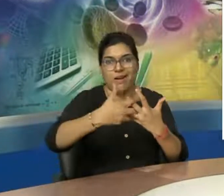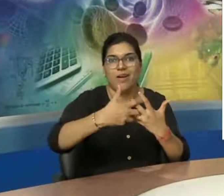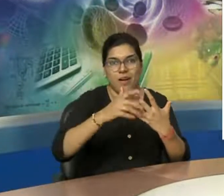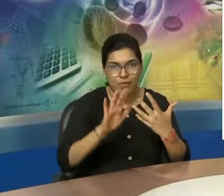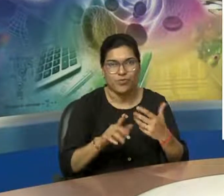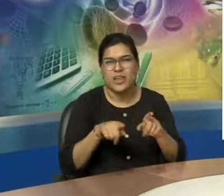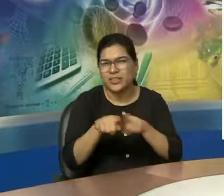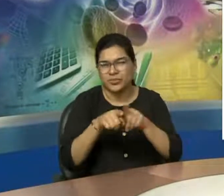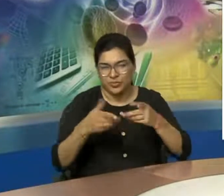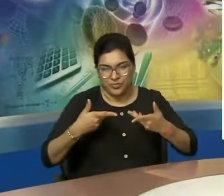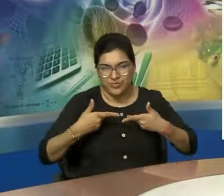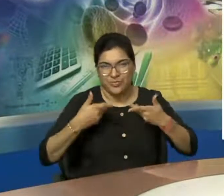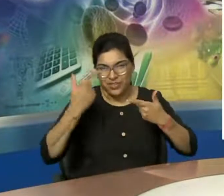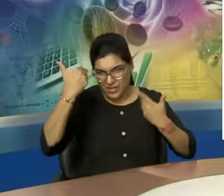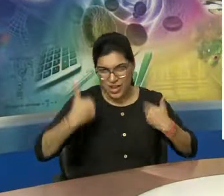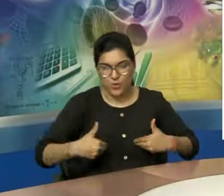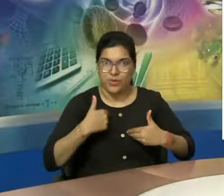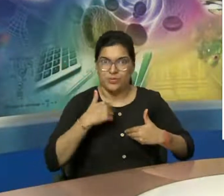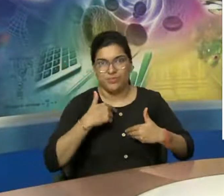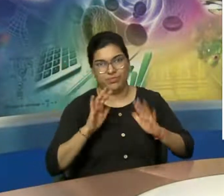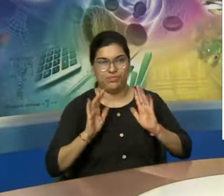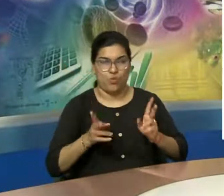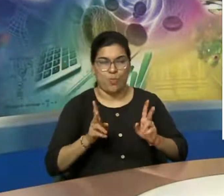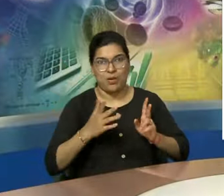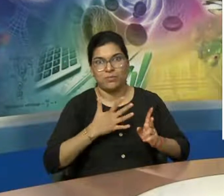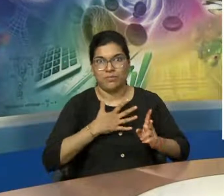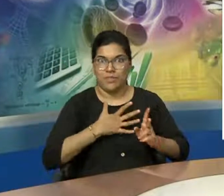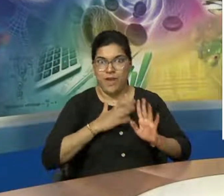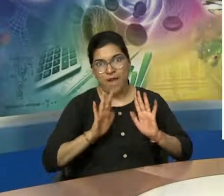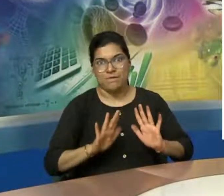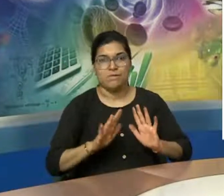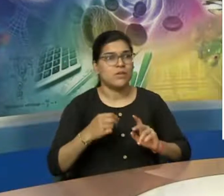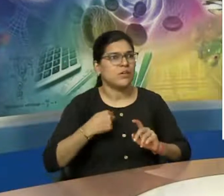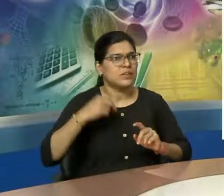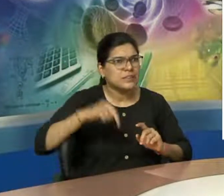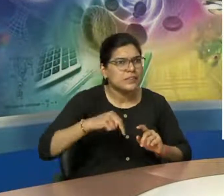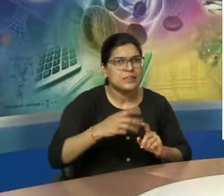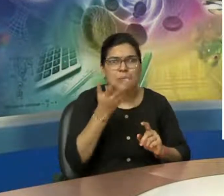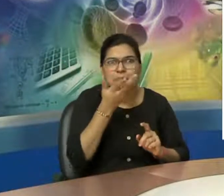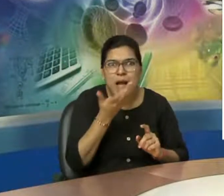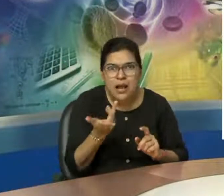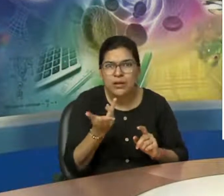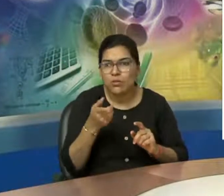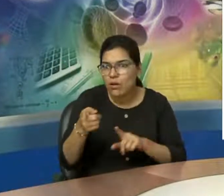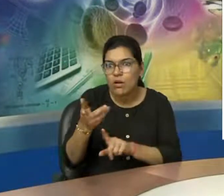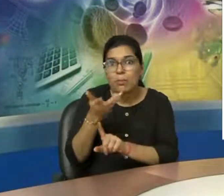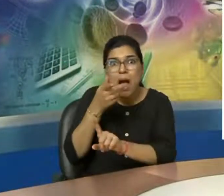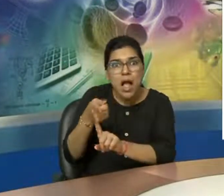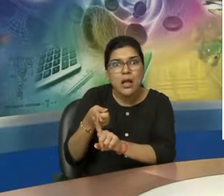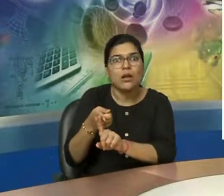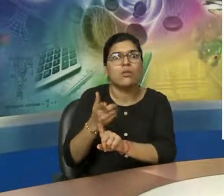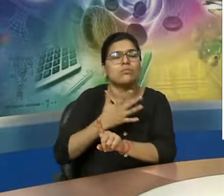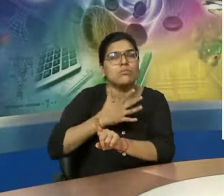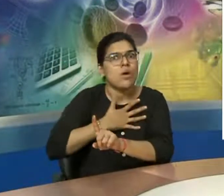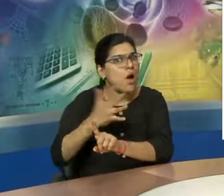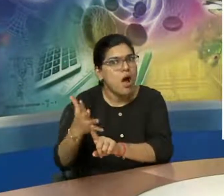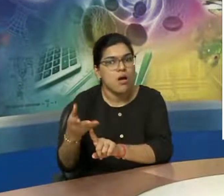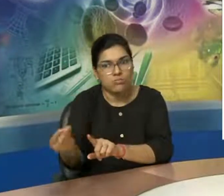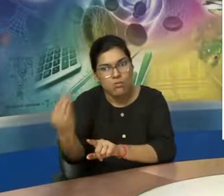So those organisms would be biotic and the components of the environment would be abiotic, means non-living.